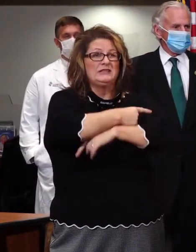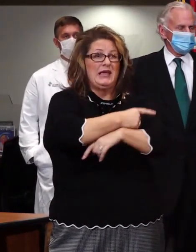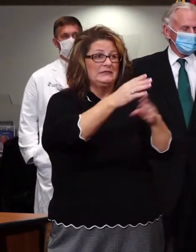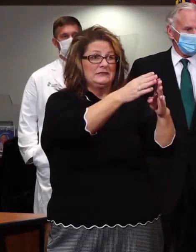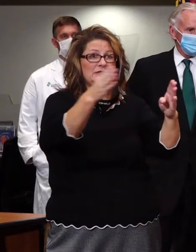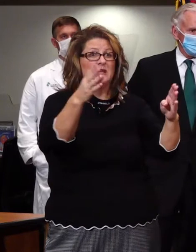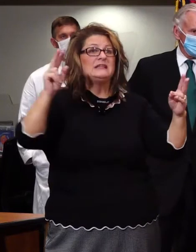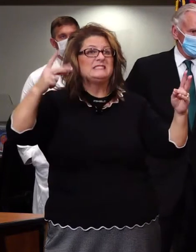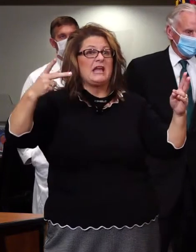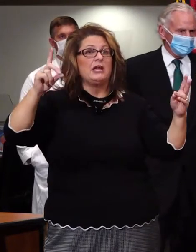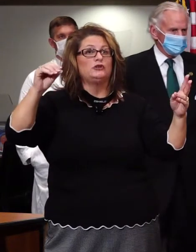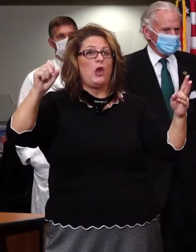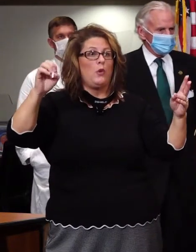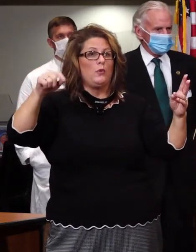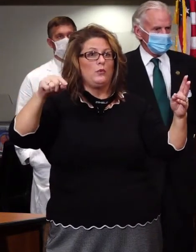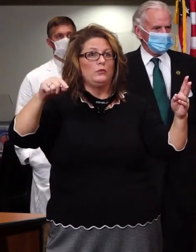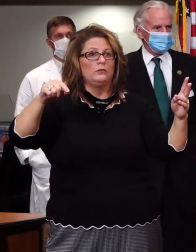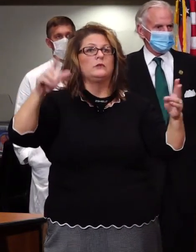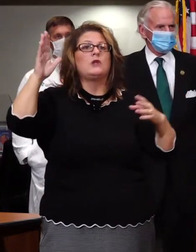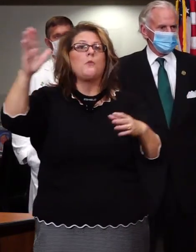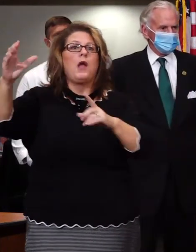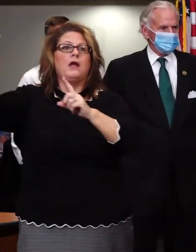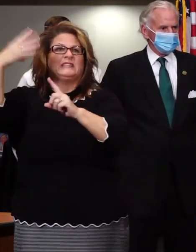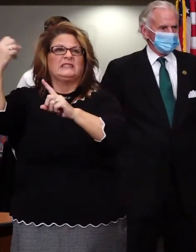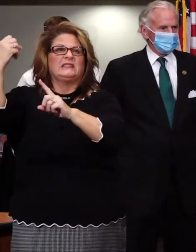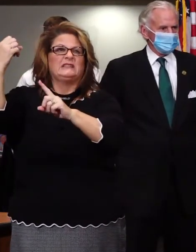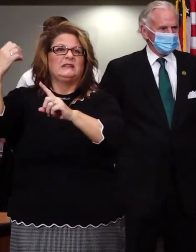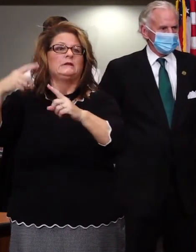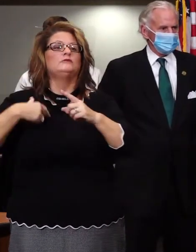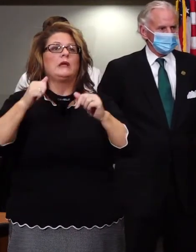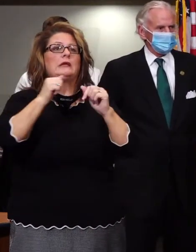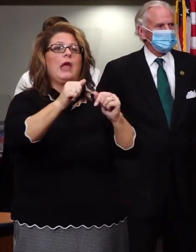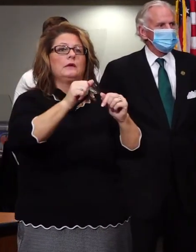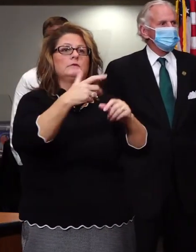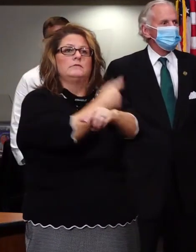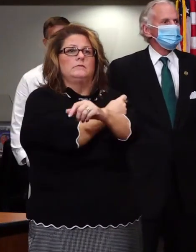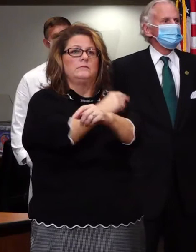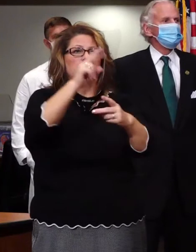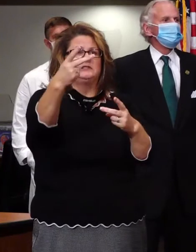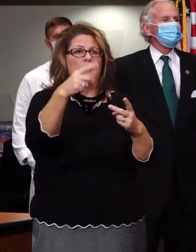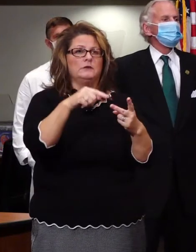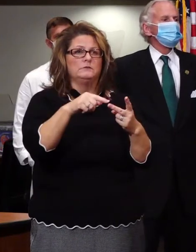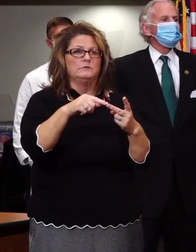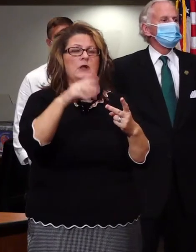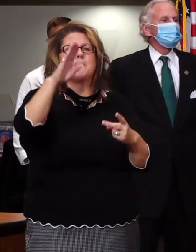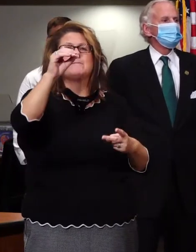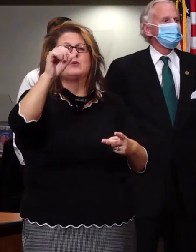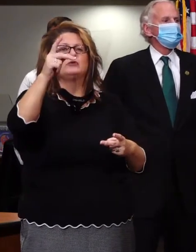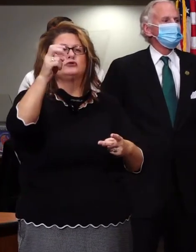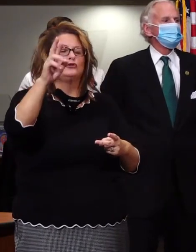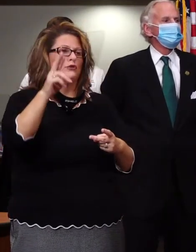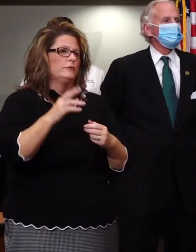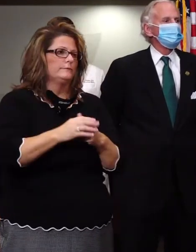then put that into a booster dose allocation for us to manage at that point. Regarding the vaccine, will some immune response begin after